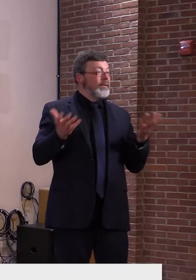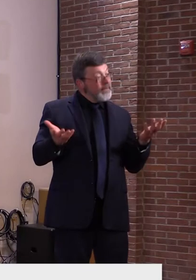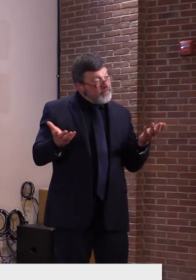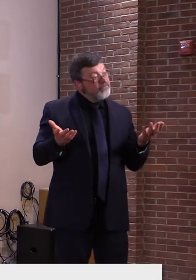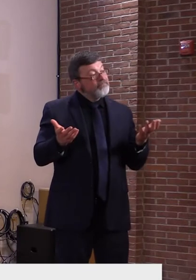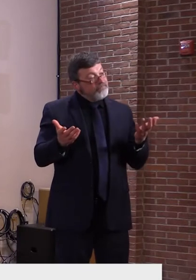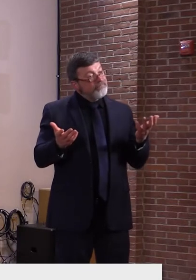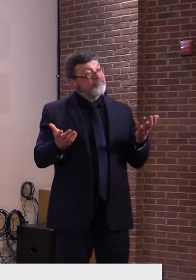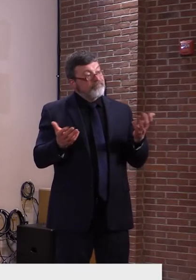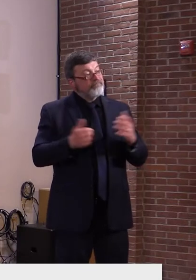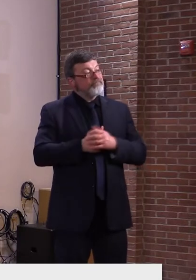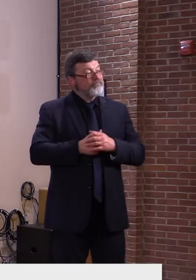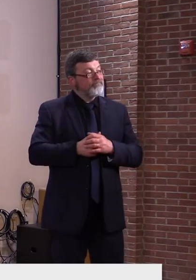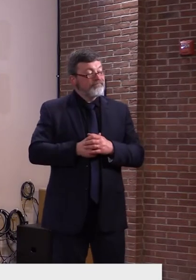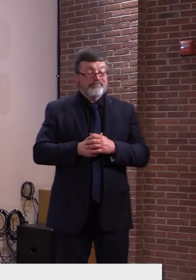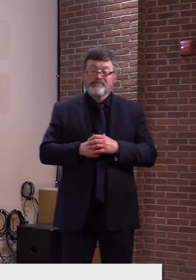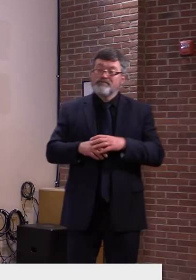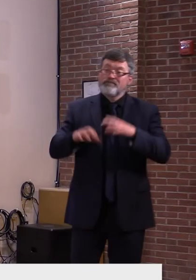Okay, thank you very much.